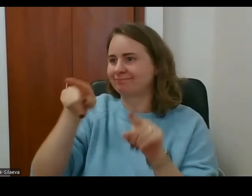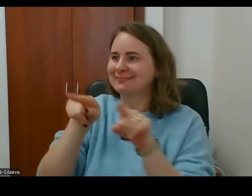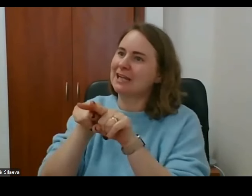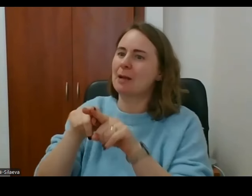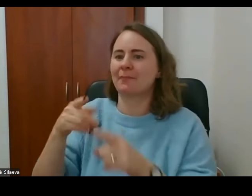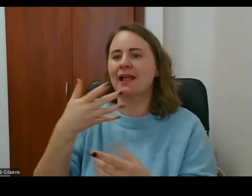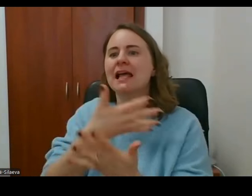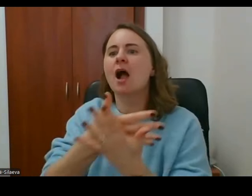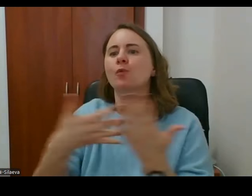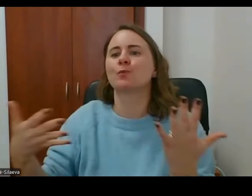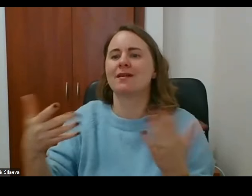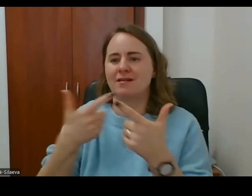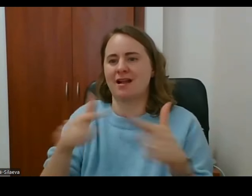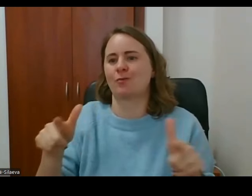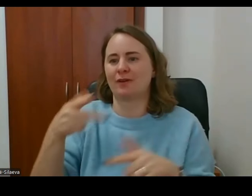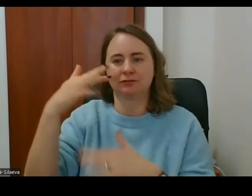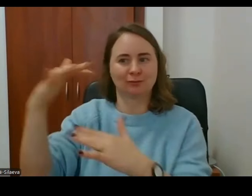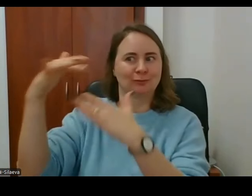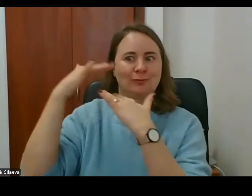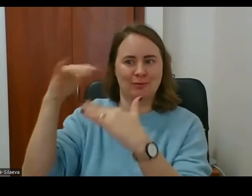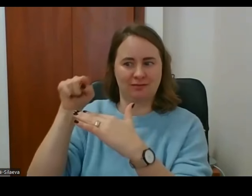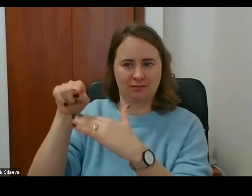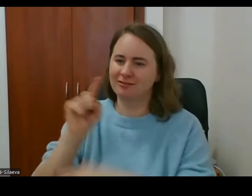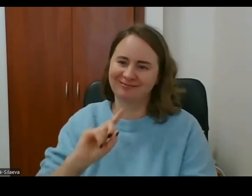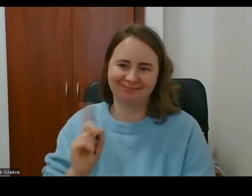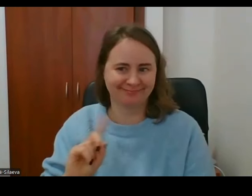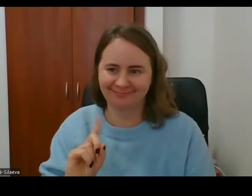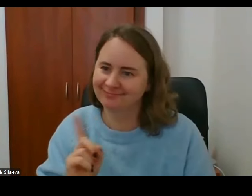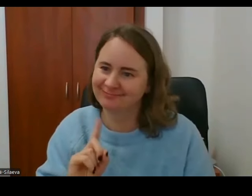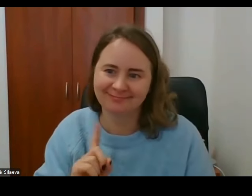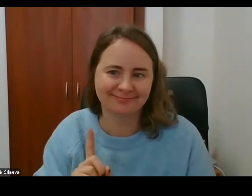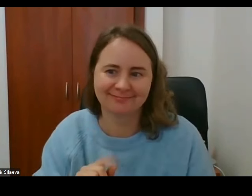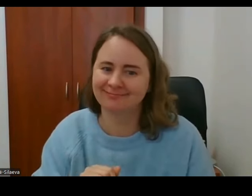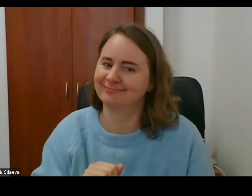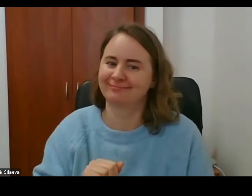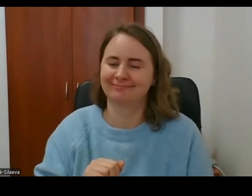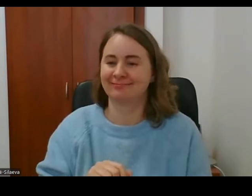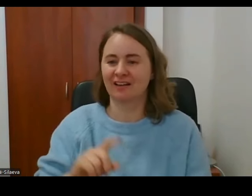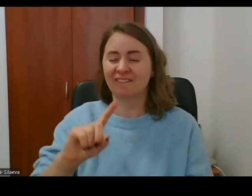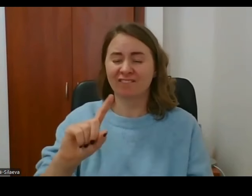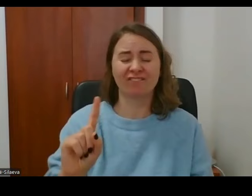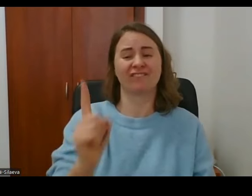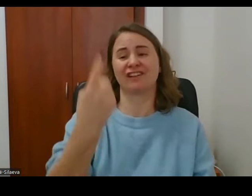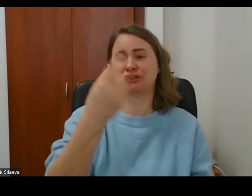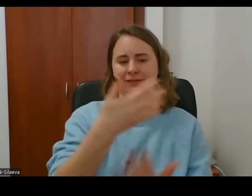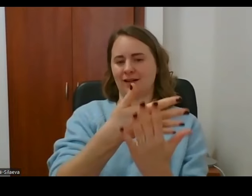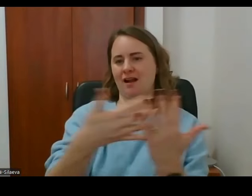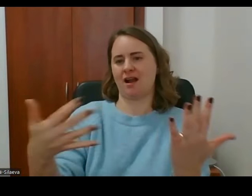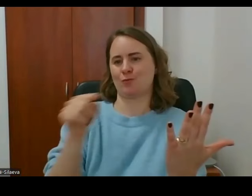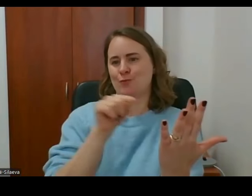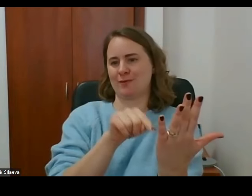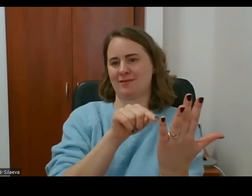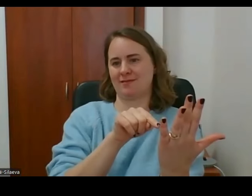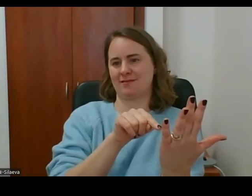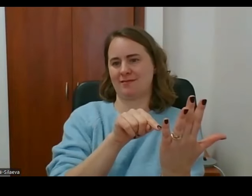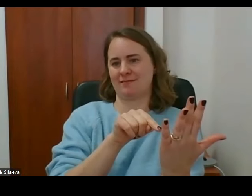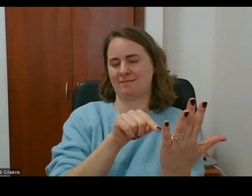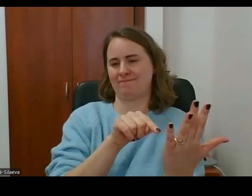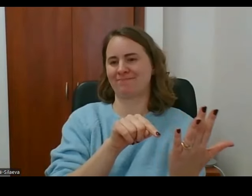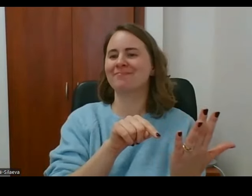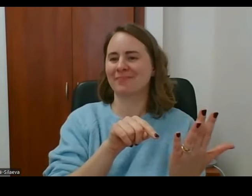of some delays is the language because the problem is deafness.